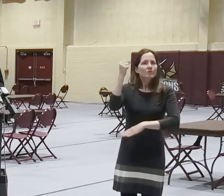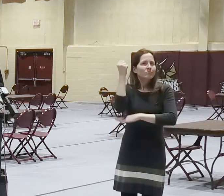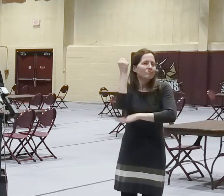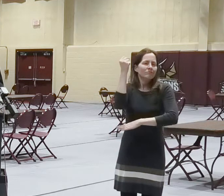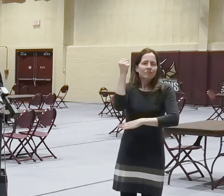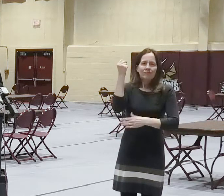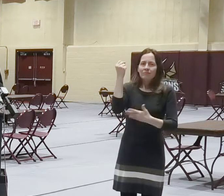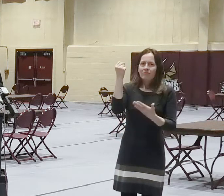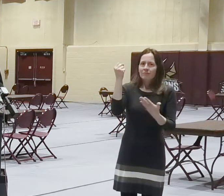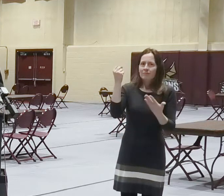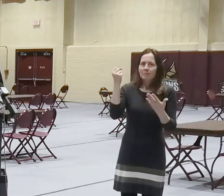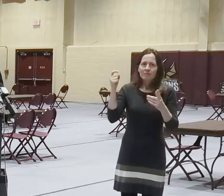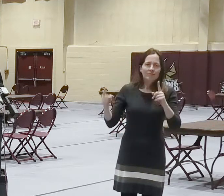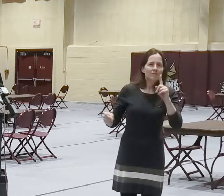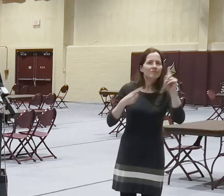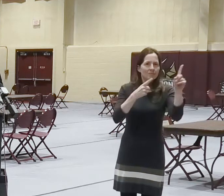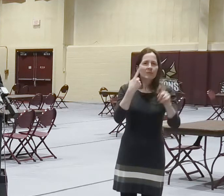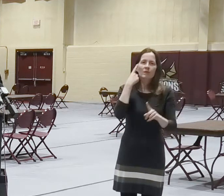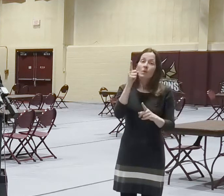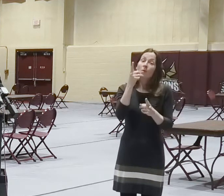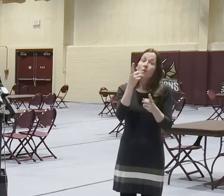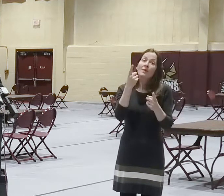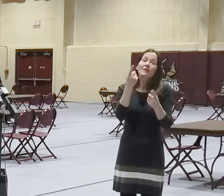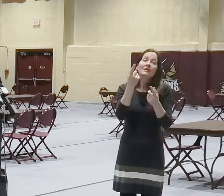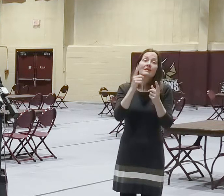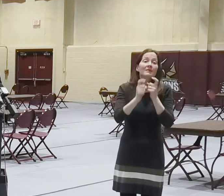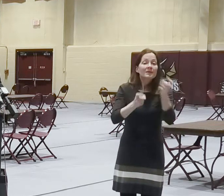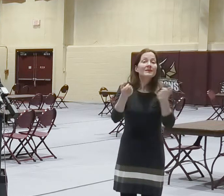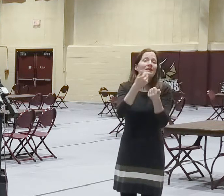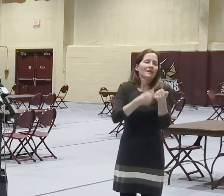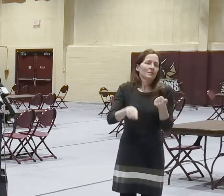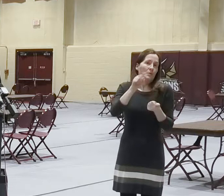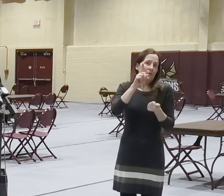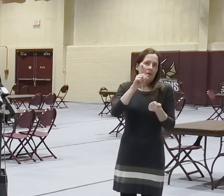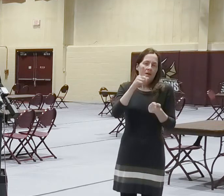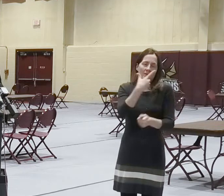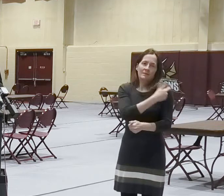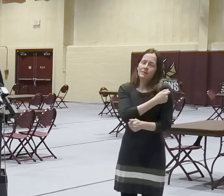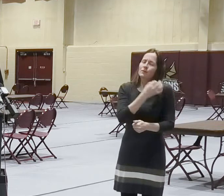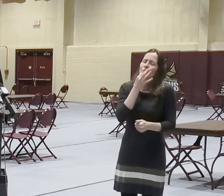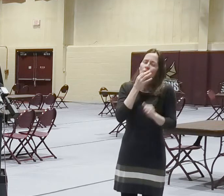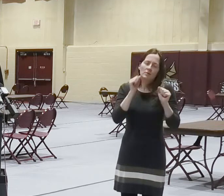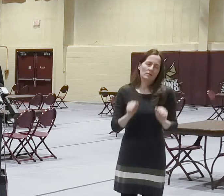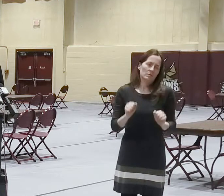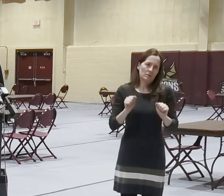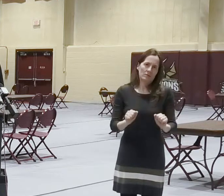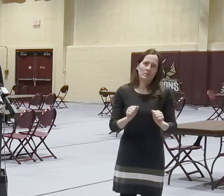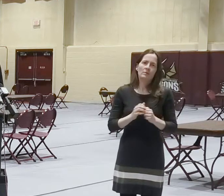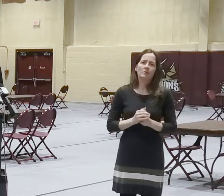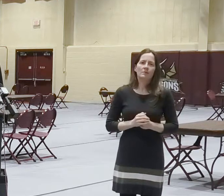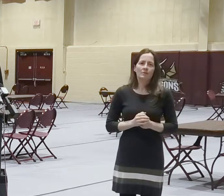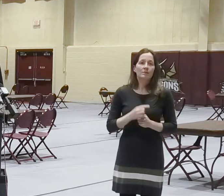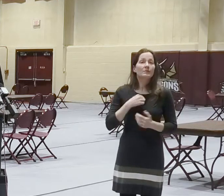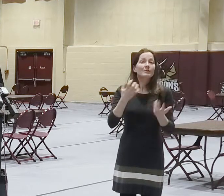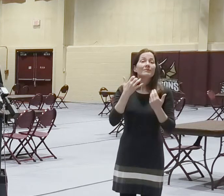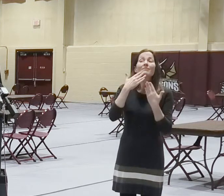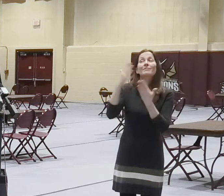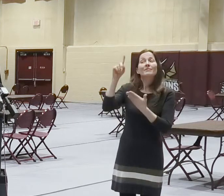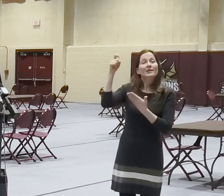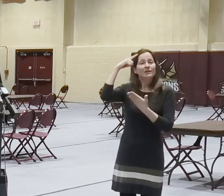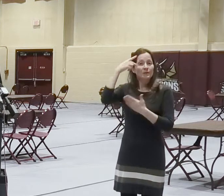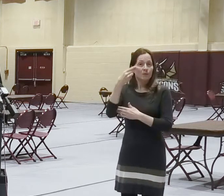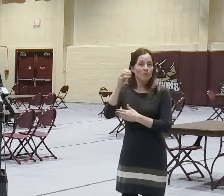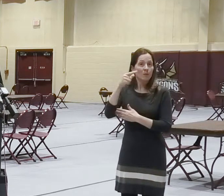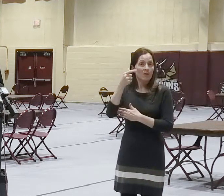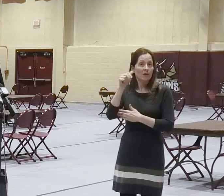everyone in Howard County vaccine as soon as possible. I want to thank Governor Hogan for advocating to the